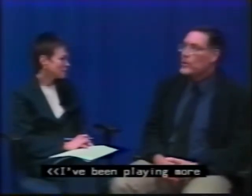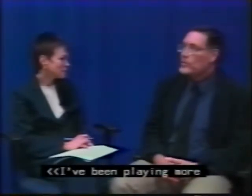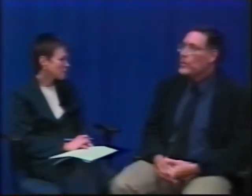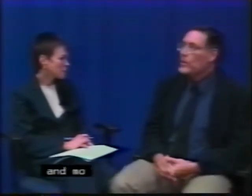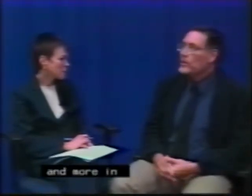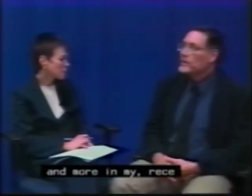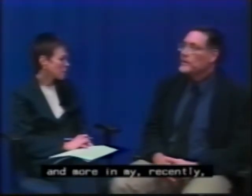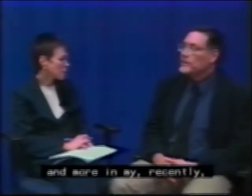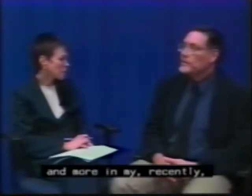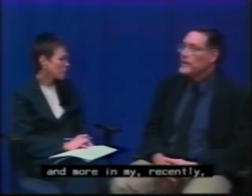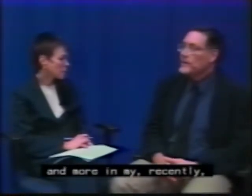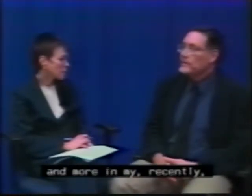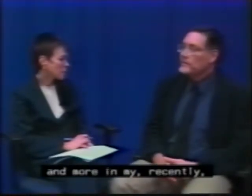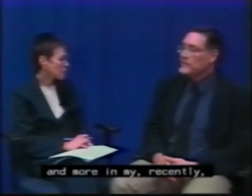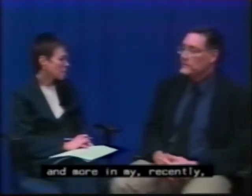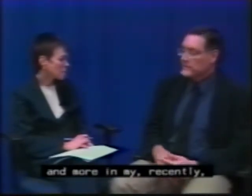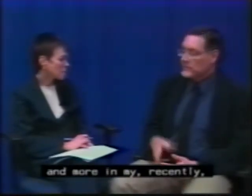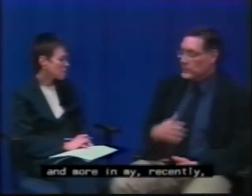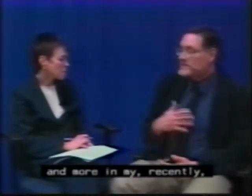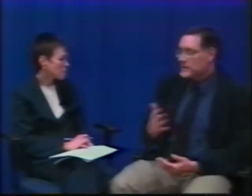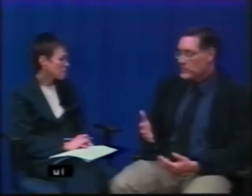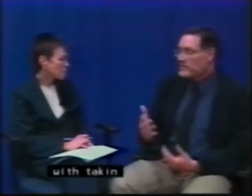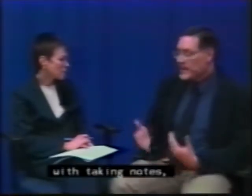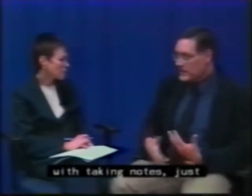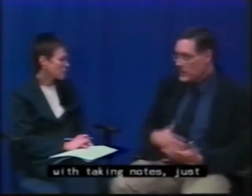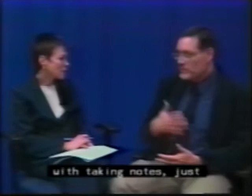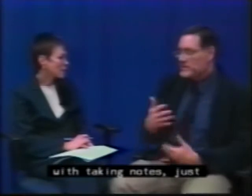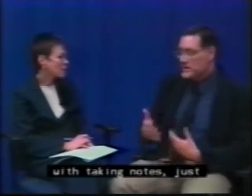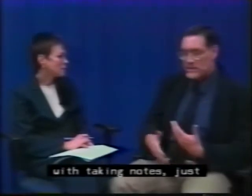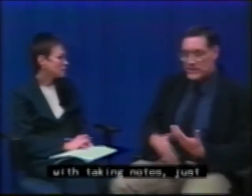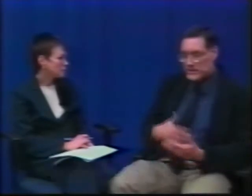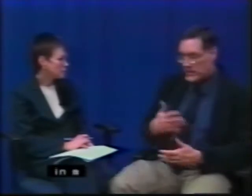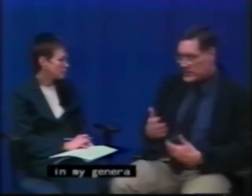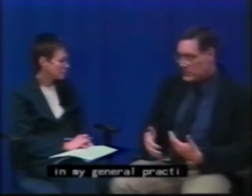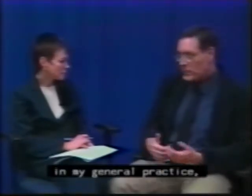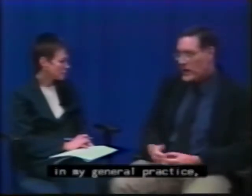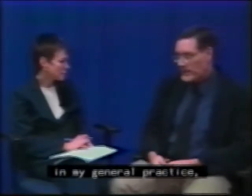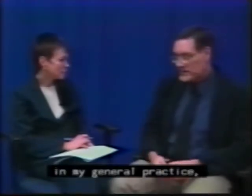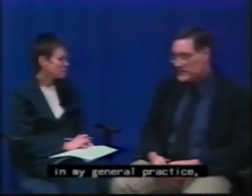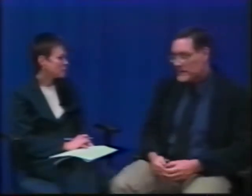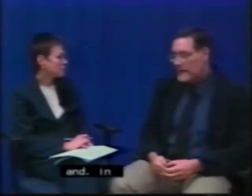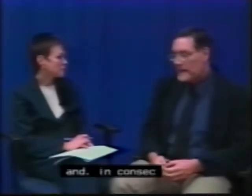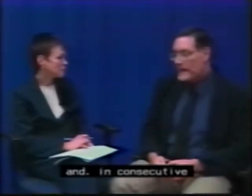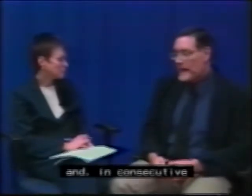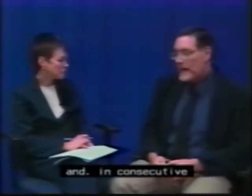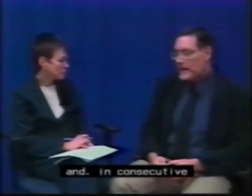and more recently with taking notes, just in my general practice. And